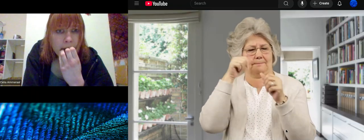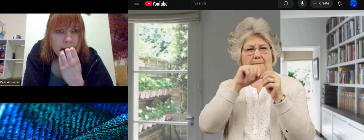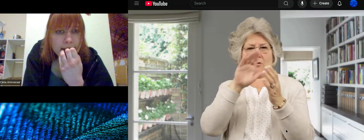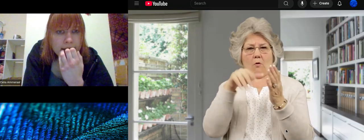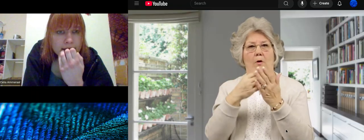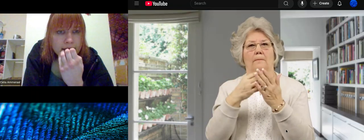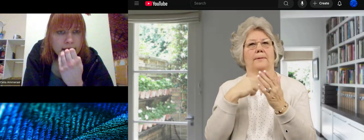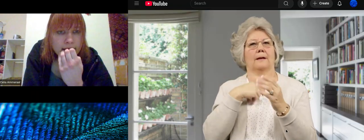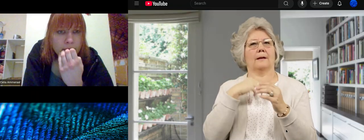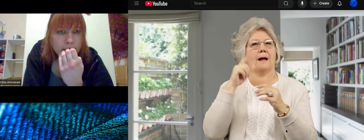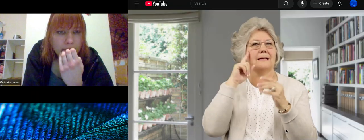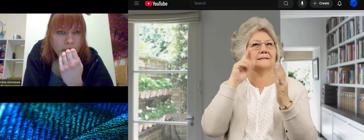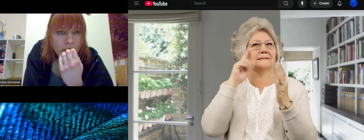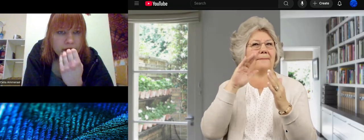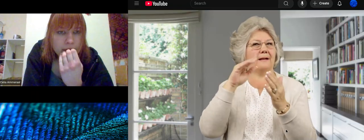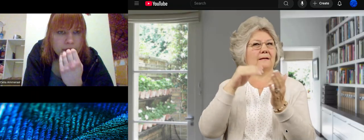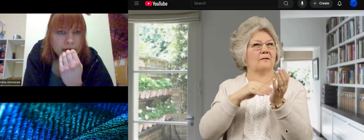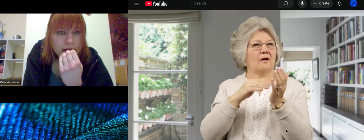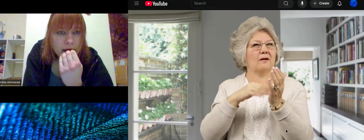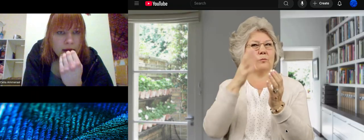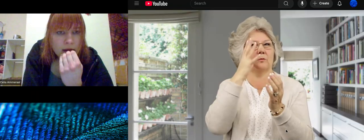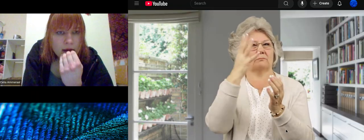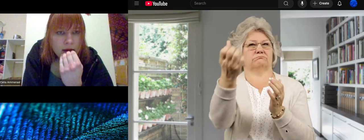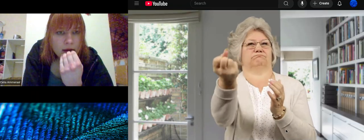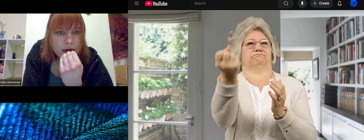Okay, I can't remember all of it, but